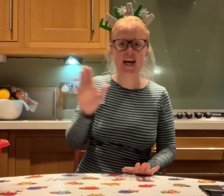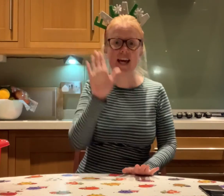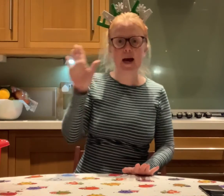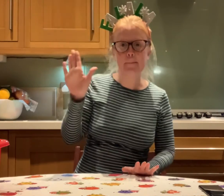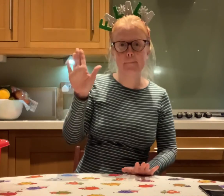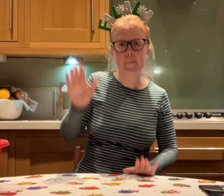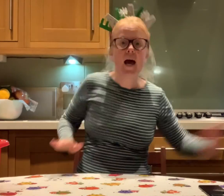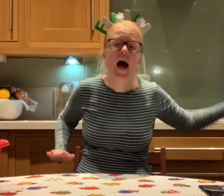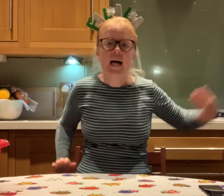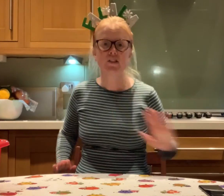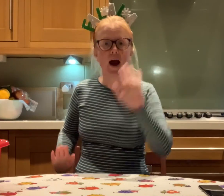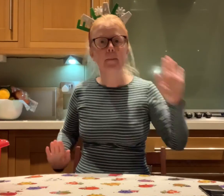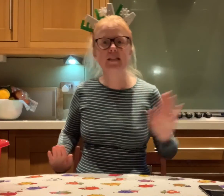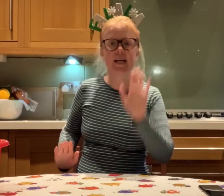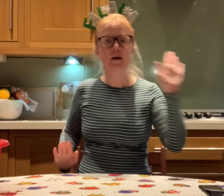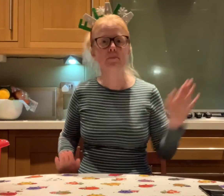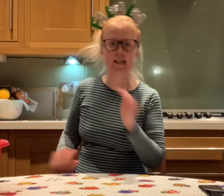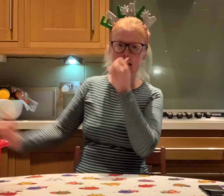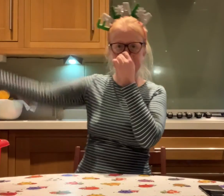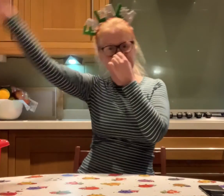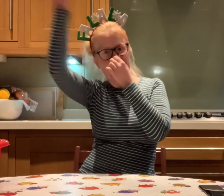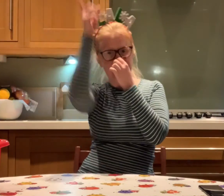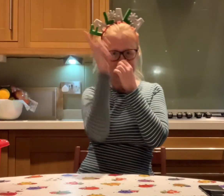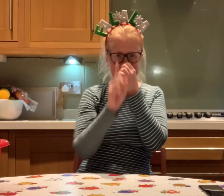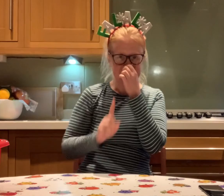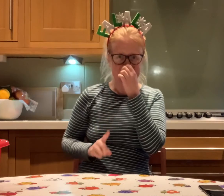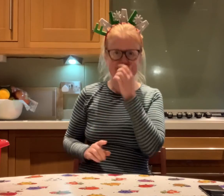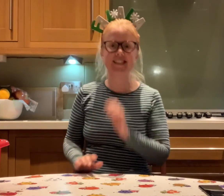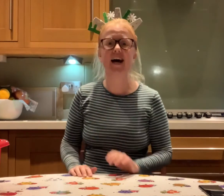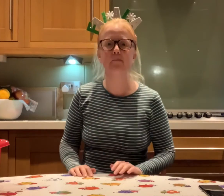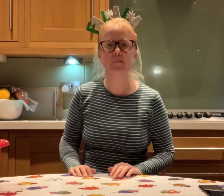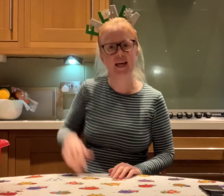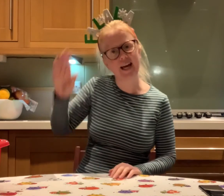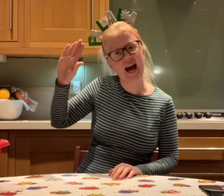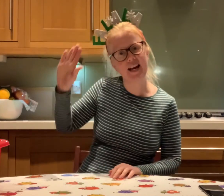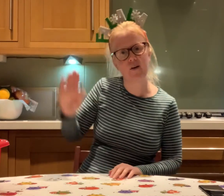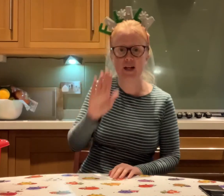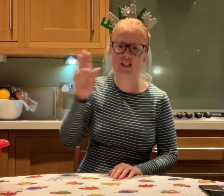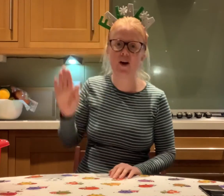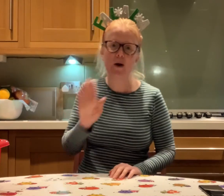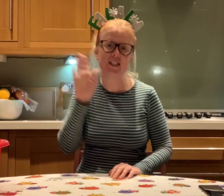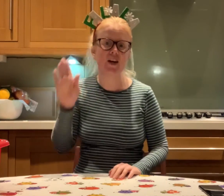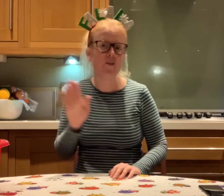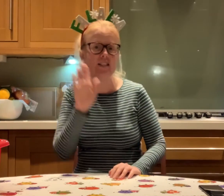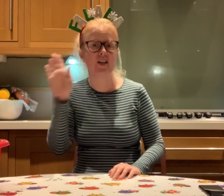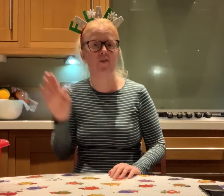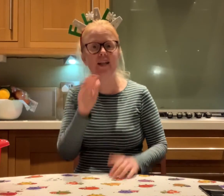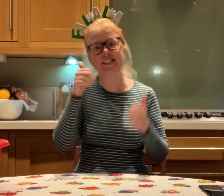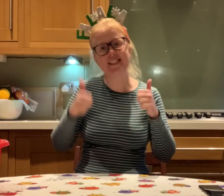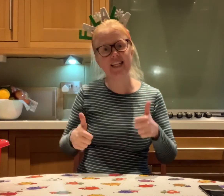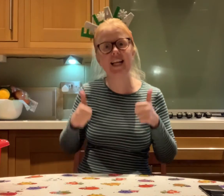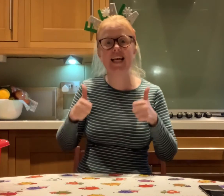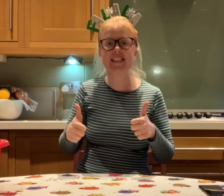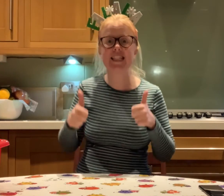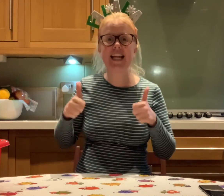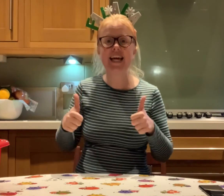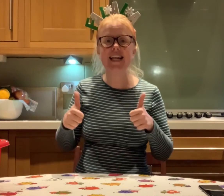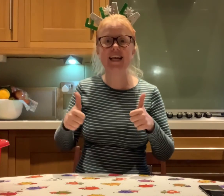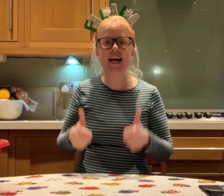up. Let's grab a tub down in the tub. You gotta wash it till it's clean.